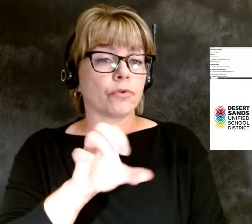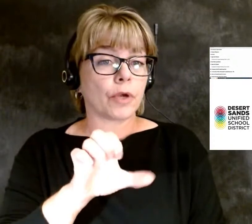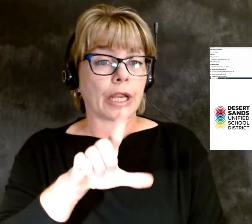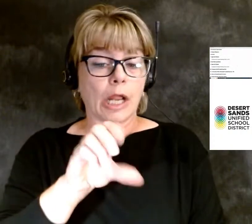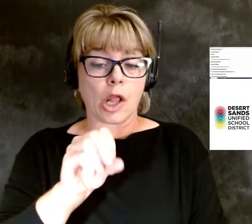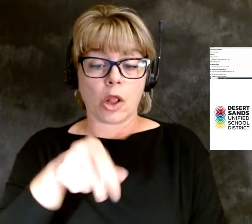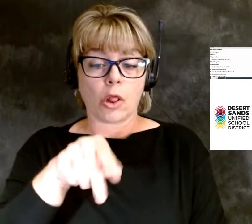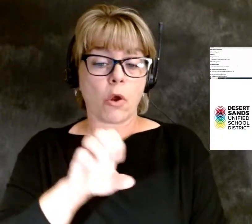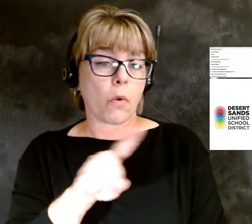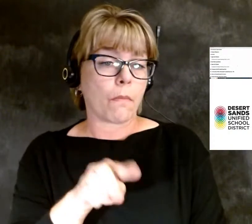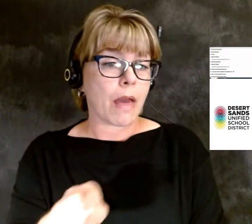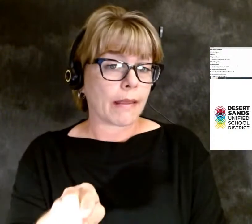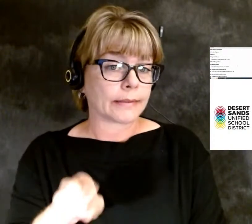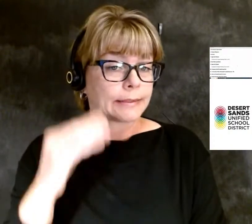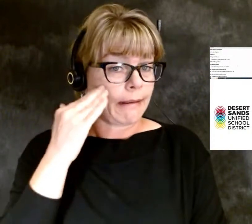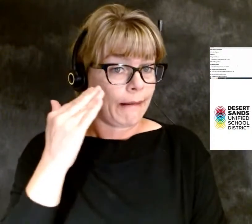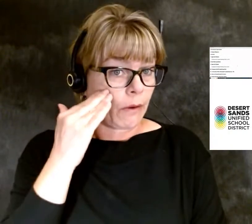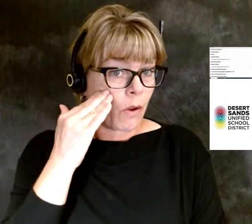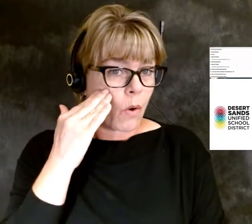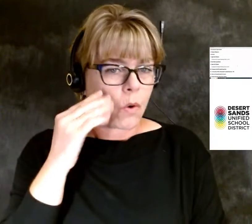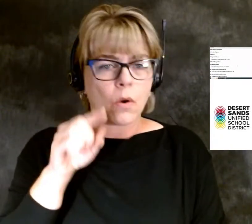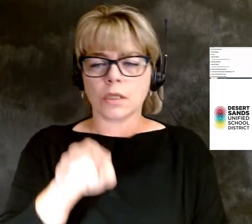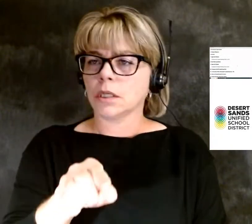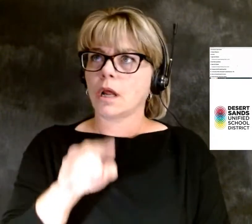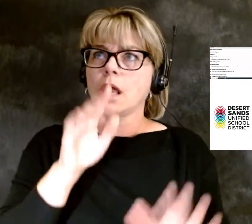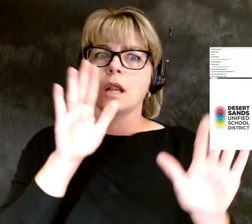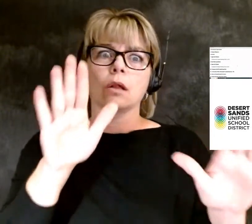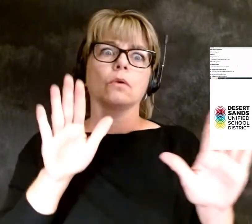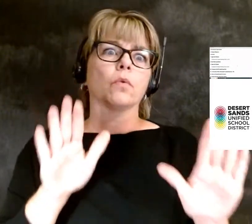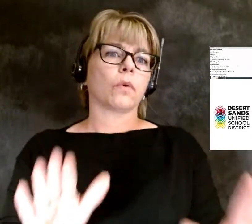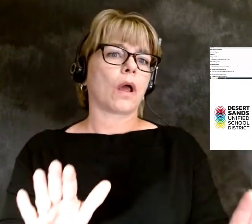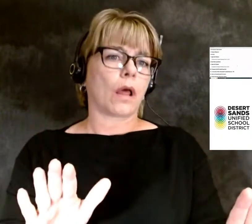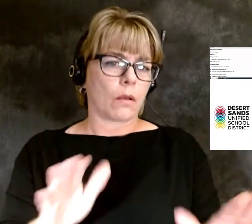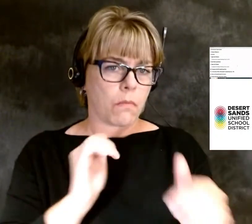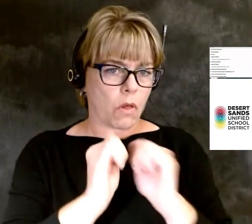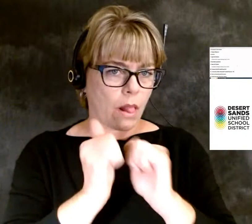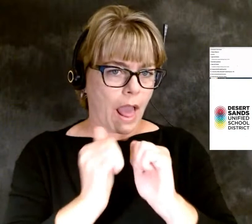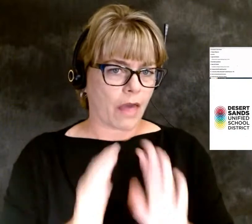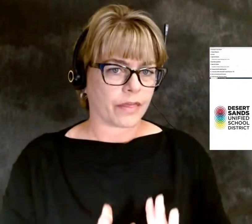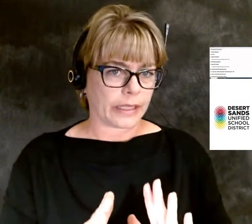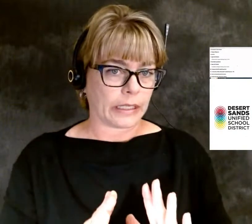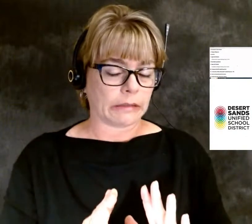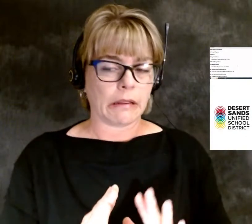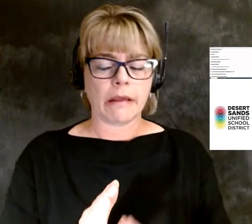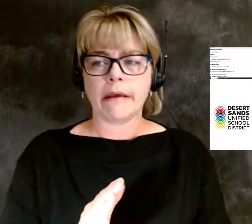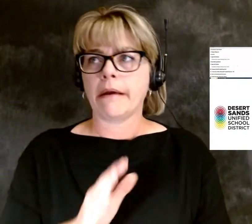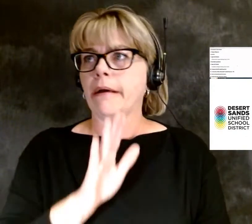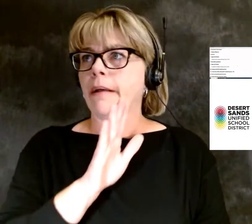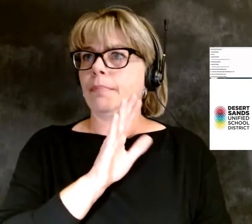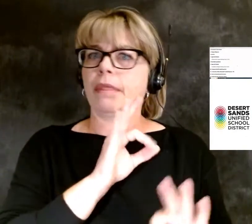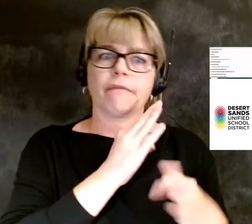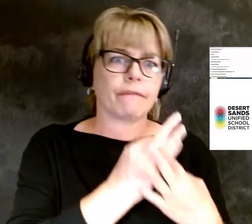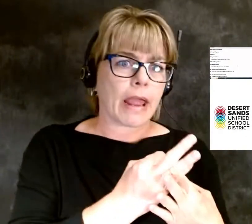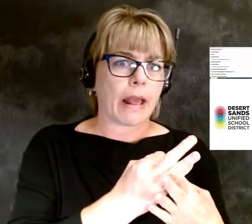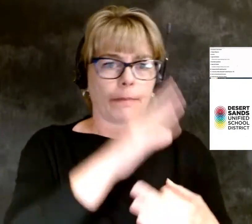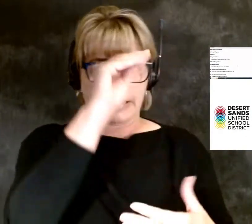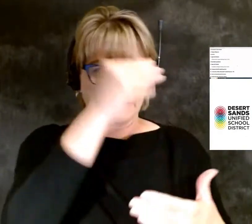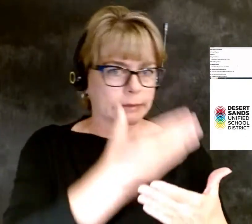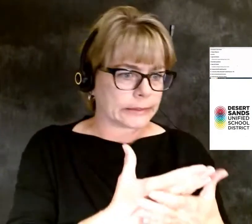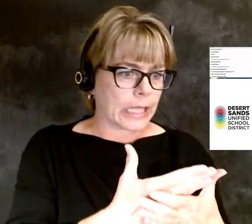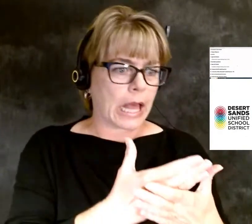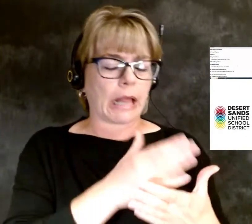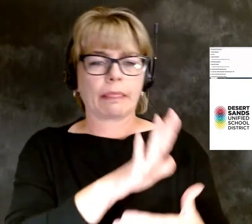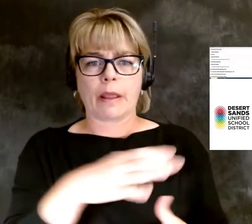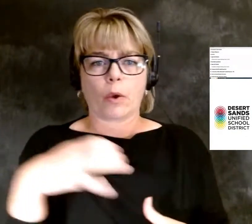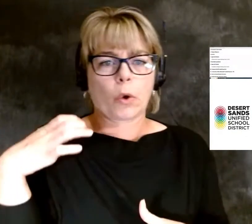incredible, outstanding, athlete. The Tambell family, his son, the coach. What